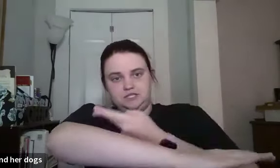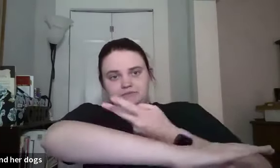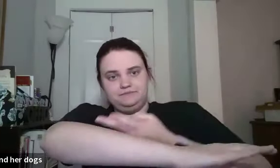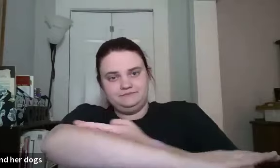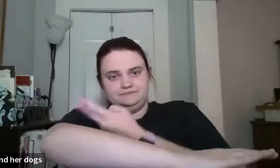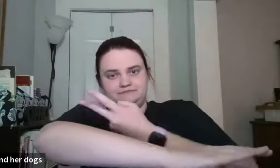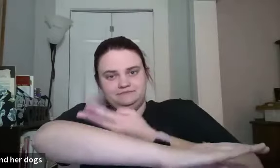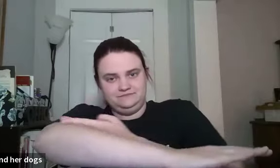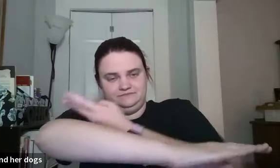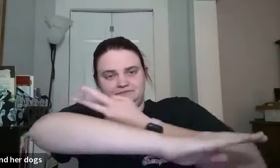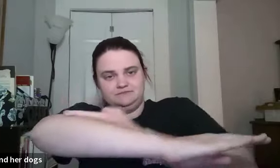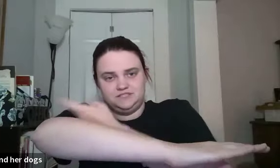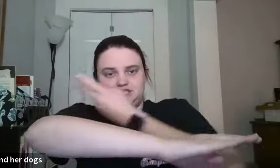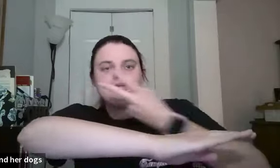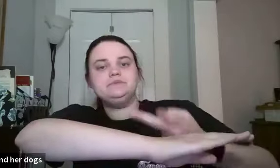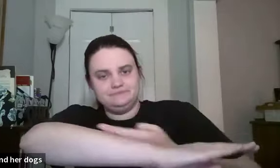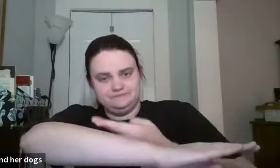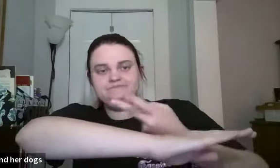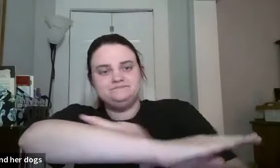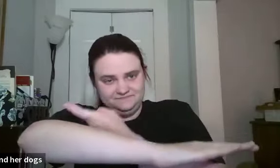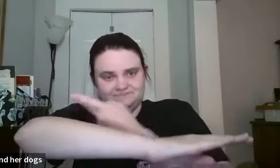sheep, sheep.